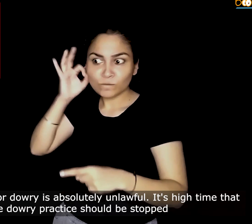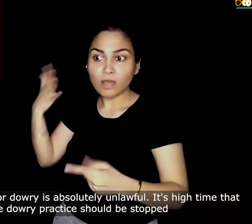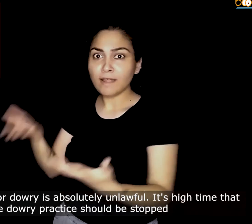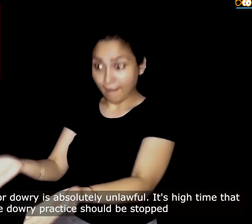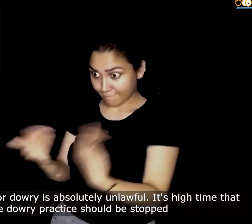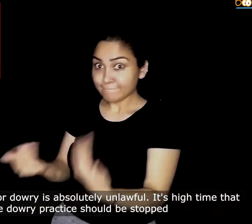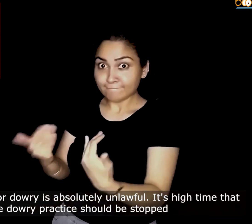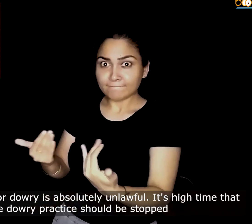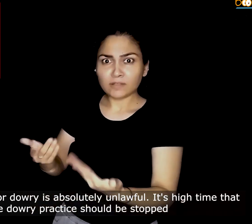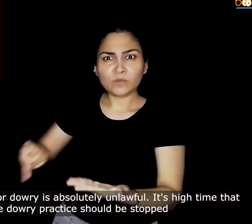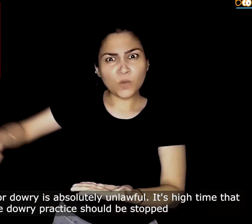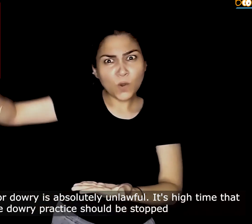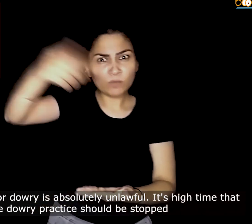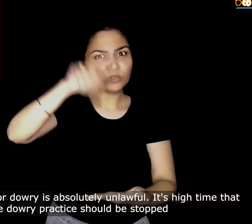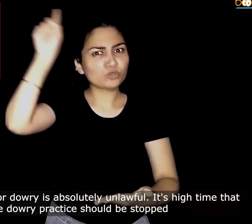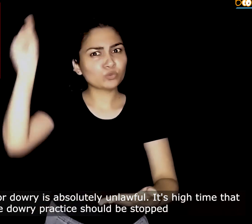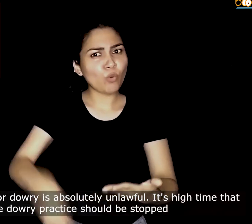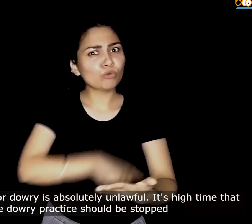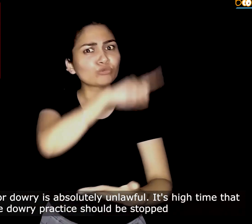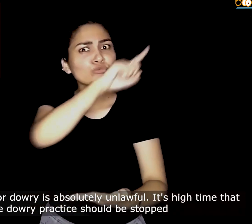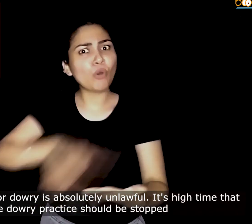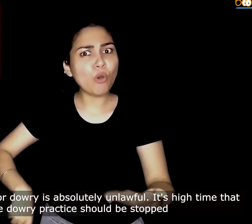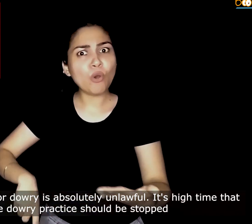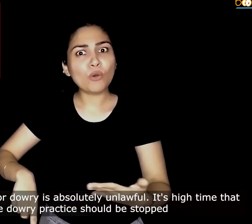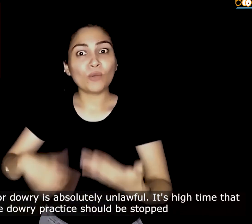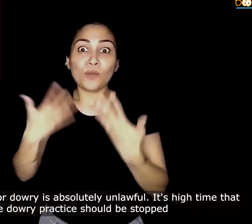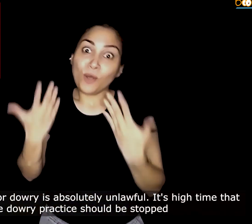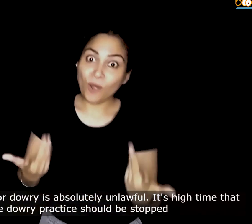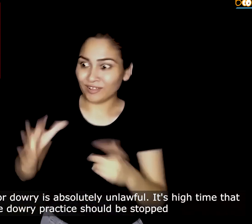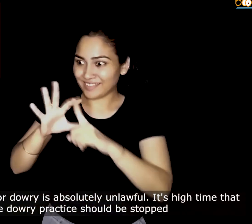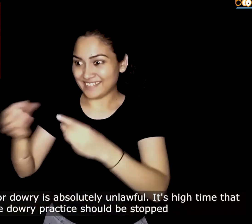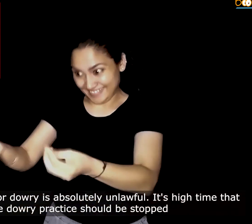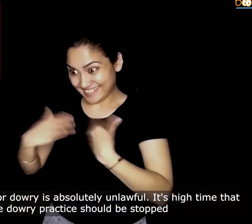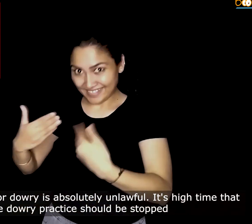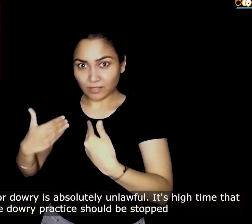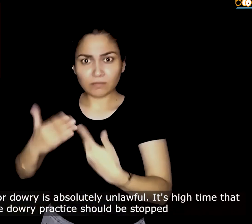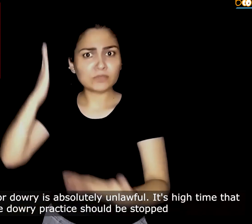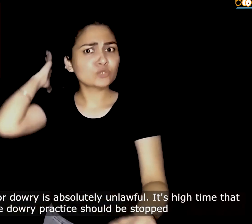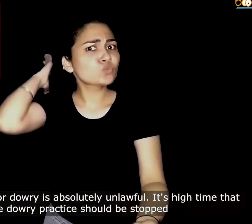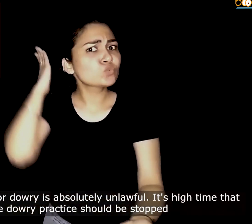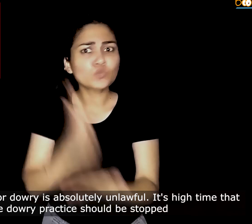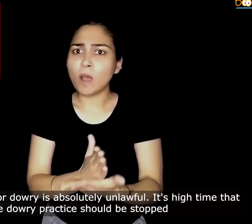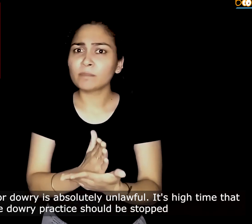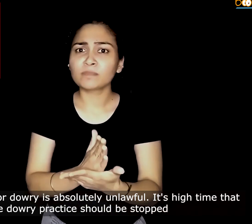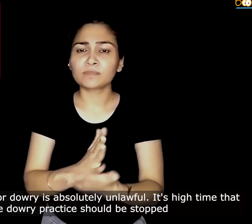unlawful it's high time that the dowry practice should be stopped